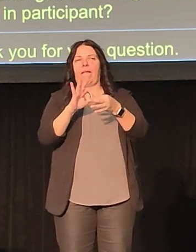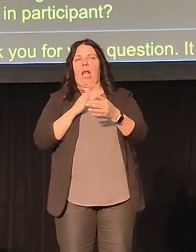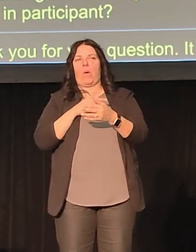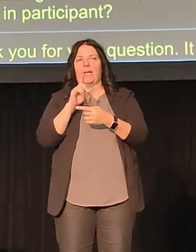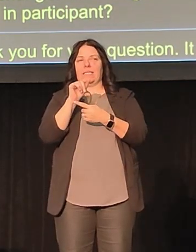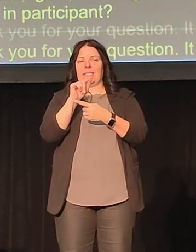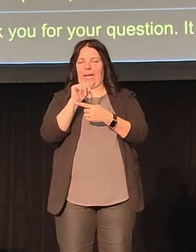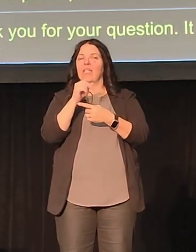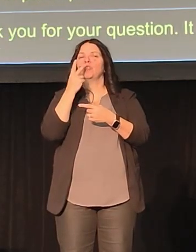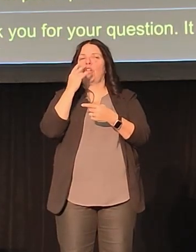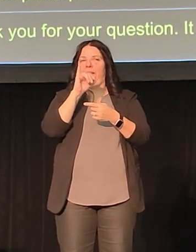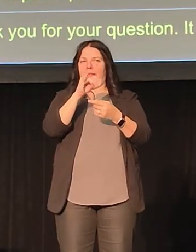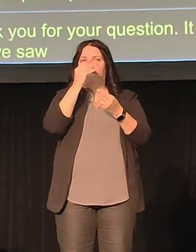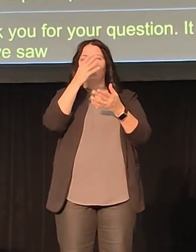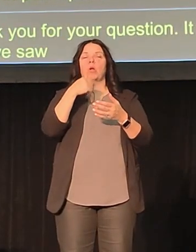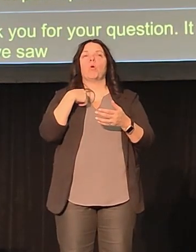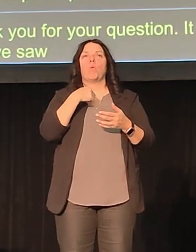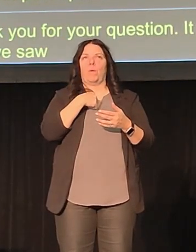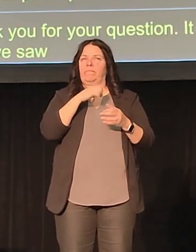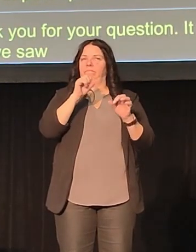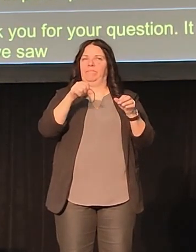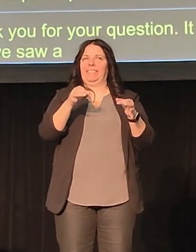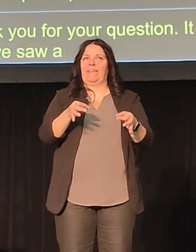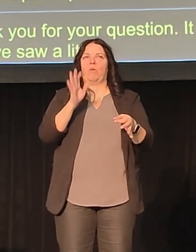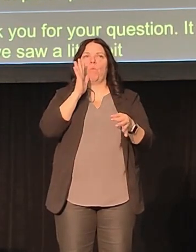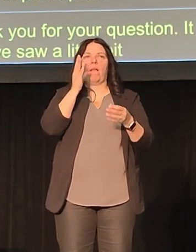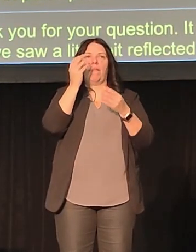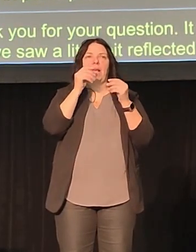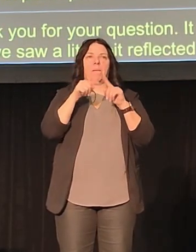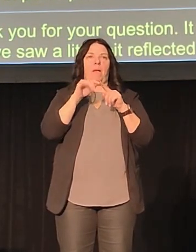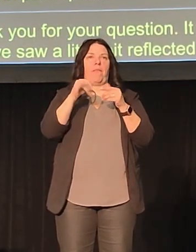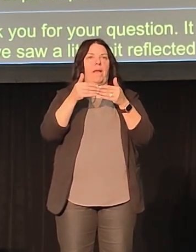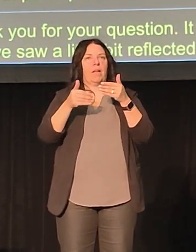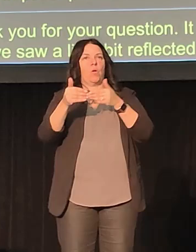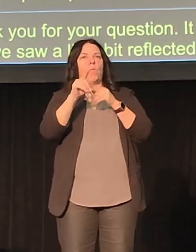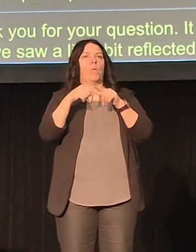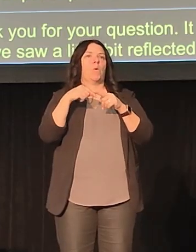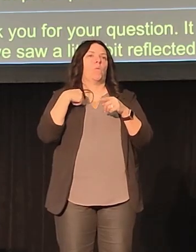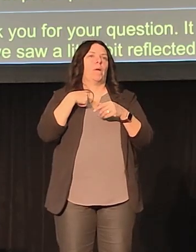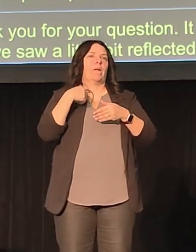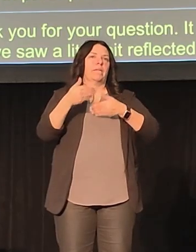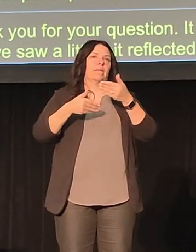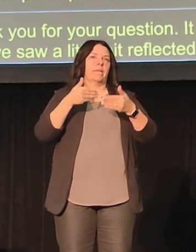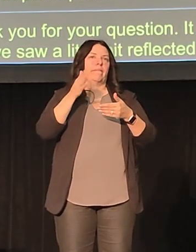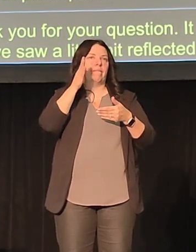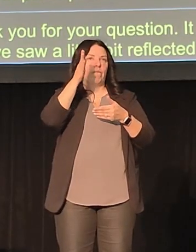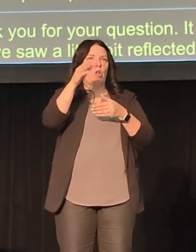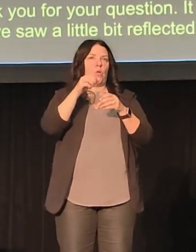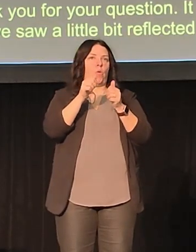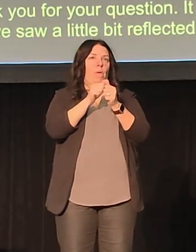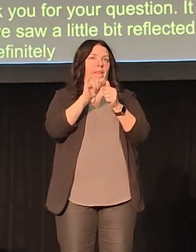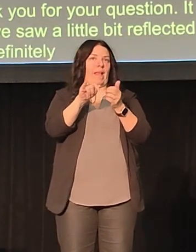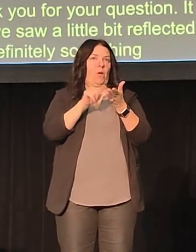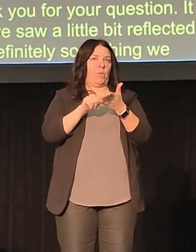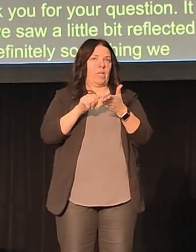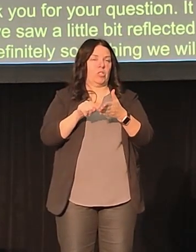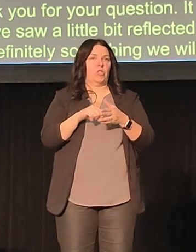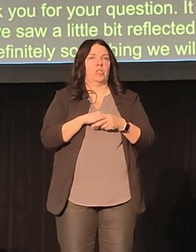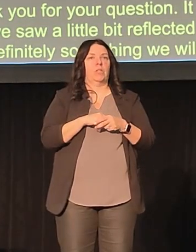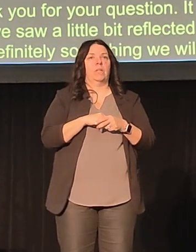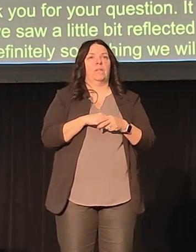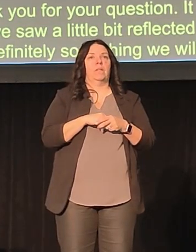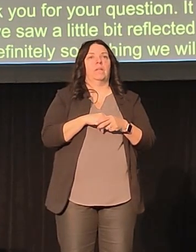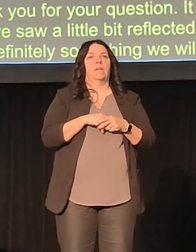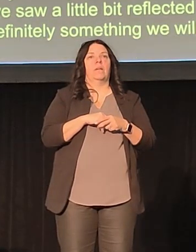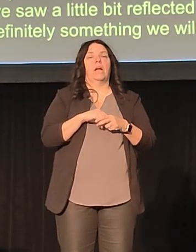definitely something that we will think about if we are going further with this research.